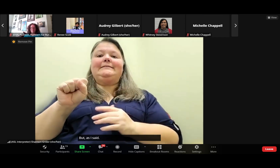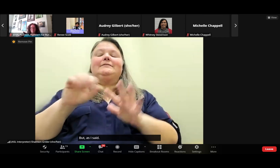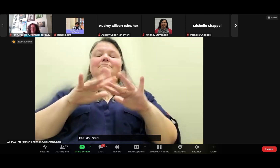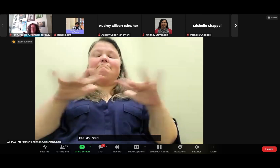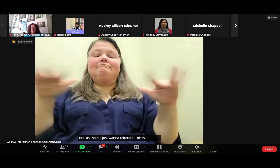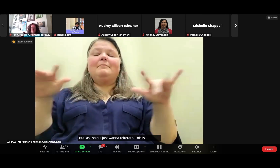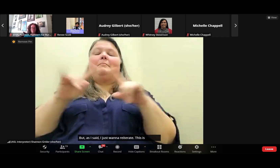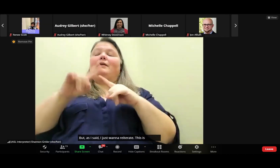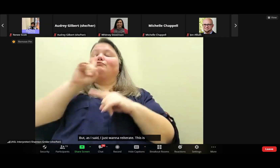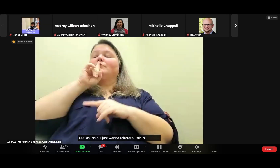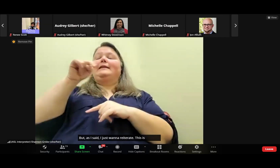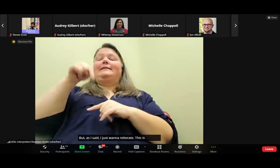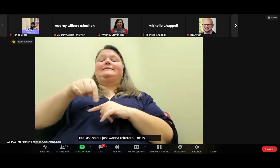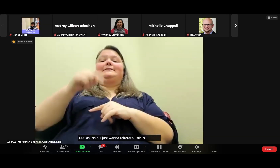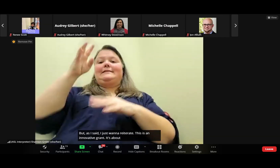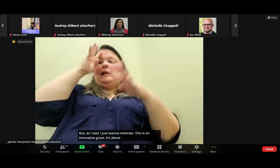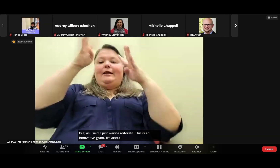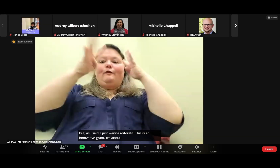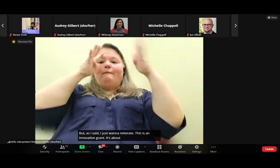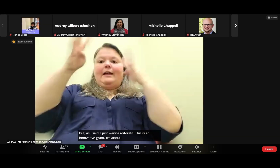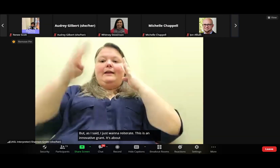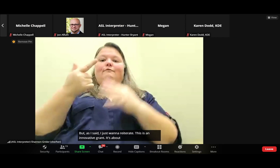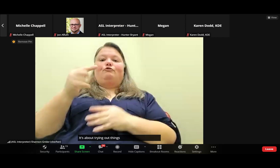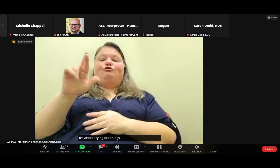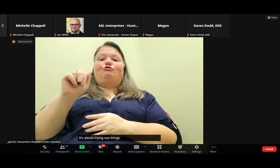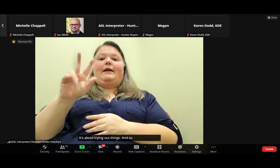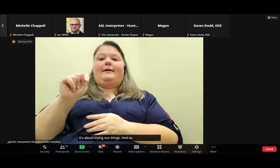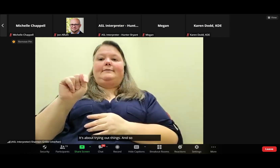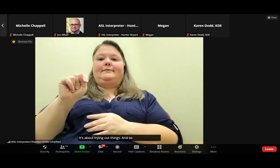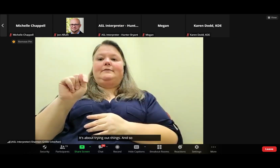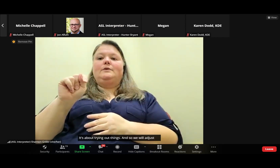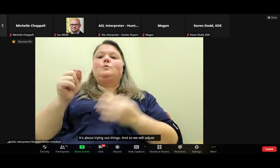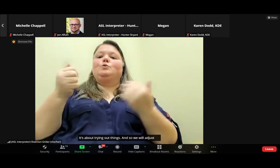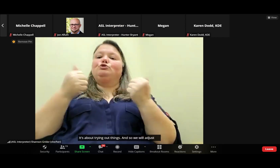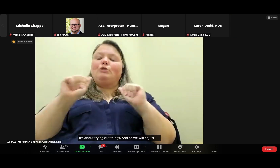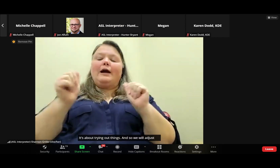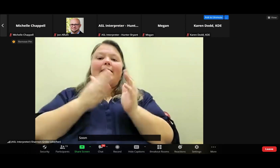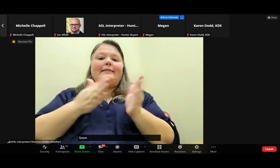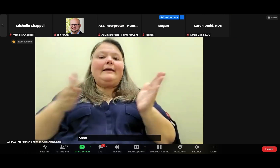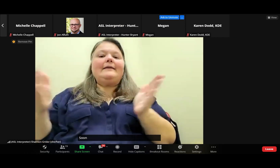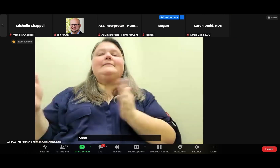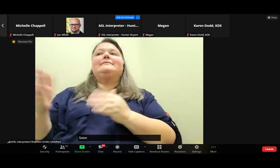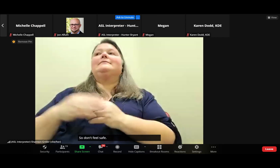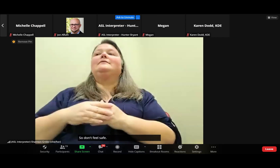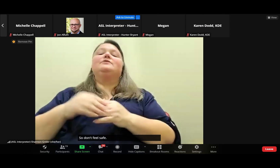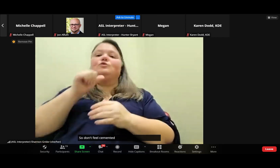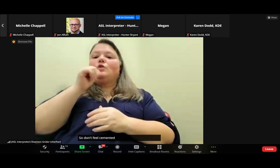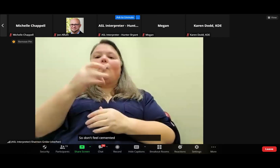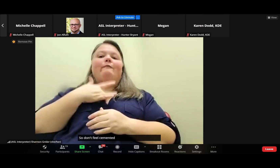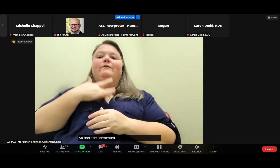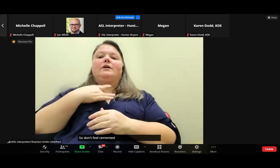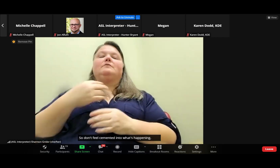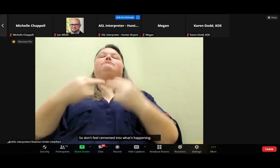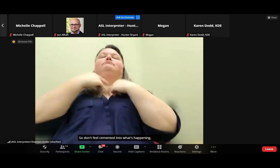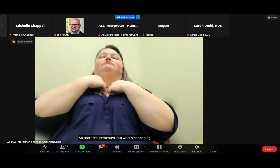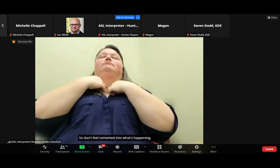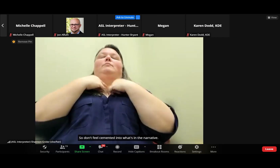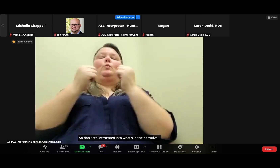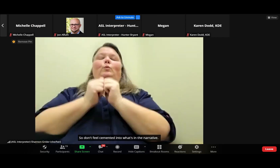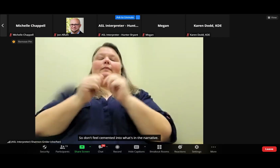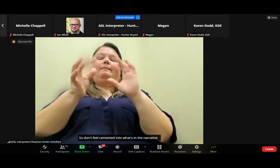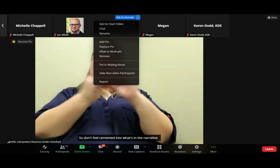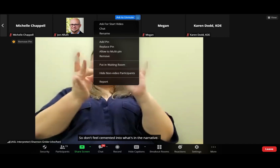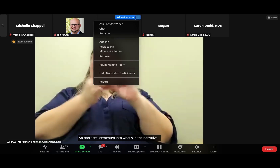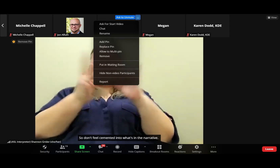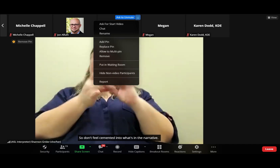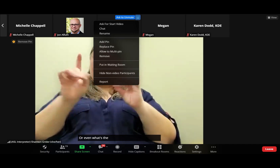It's about trying out things. And so we will adjust accordingly. So don't feel cemented into what's in the narrative or even what's in that